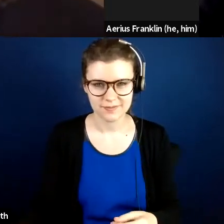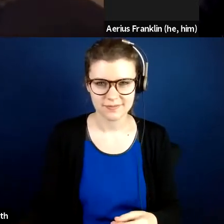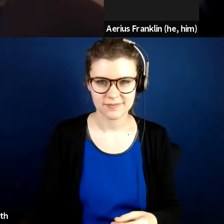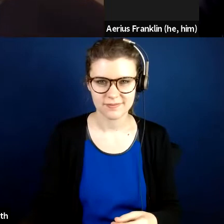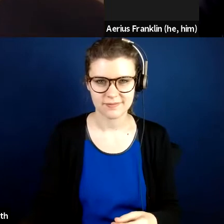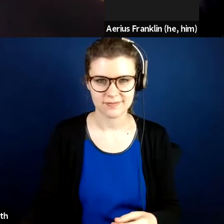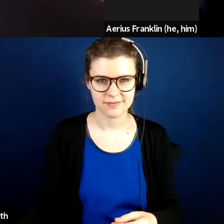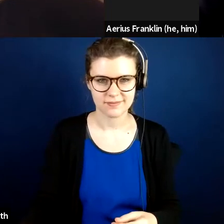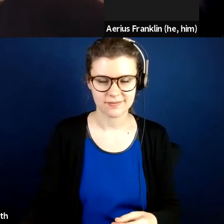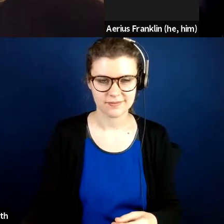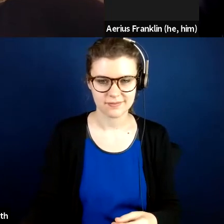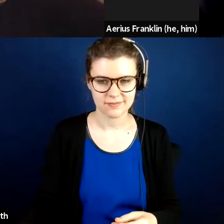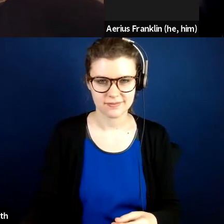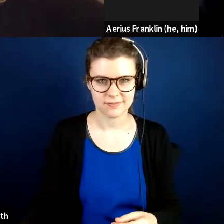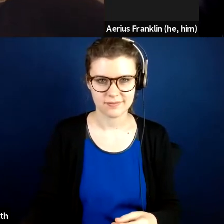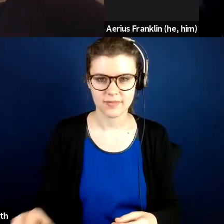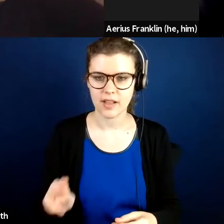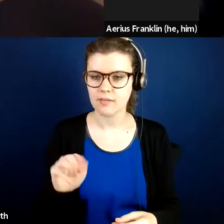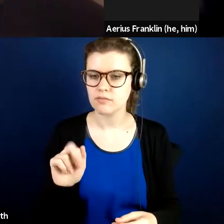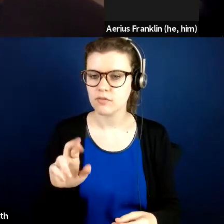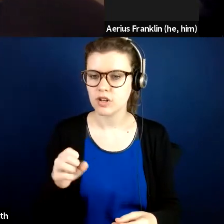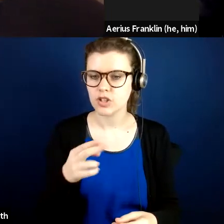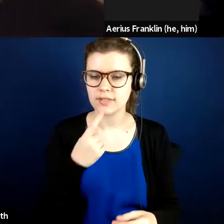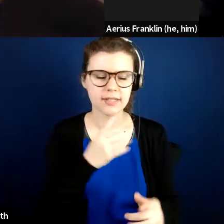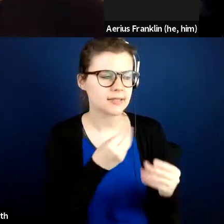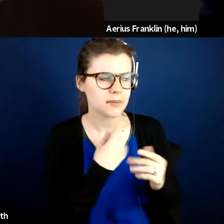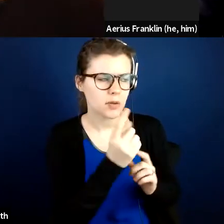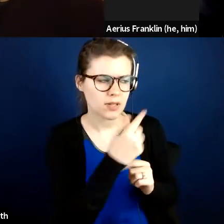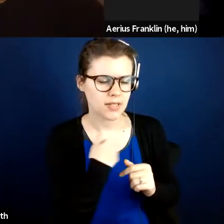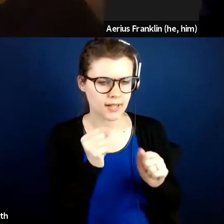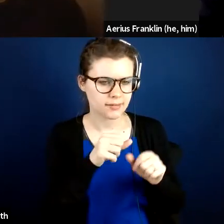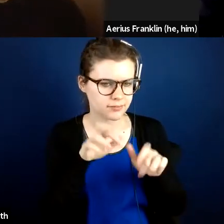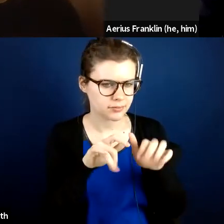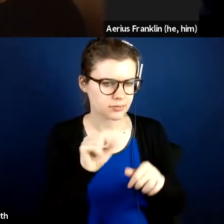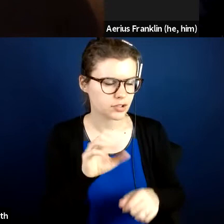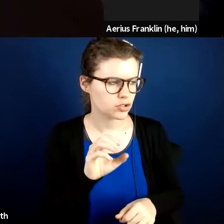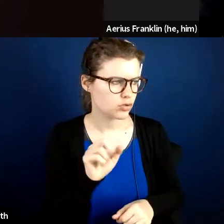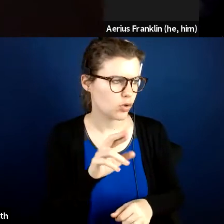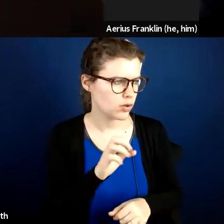and Just give me a second so I can put the scores in. They don't carry Yep. over.